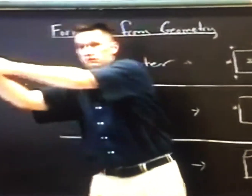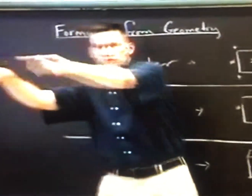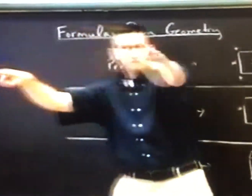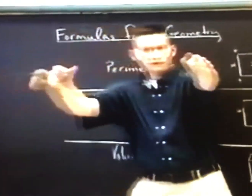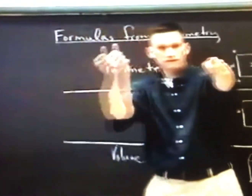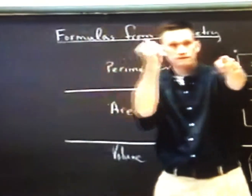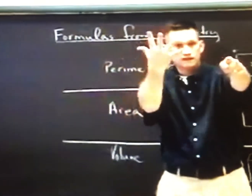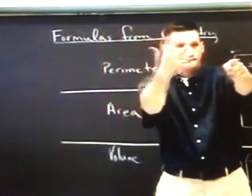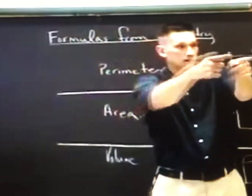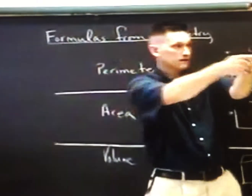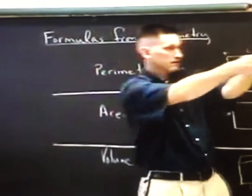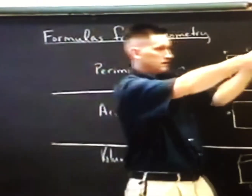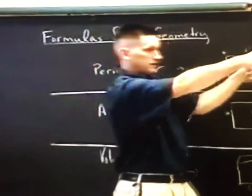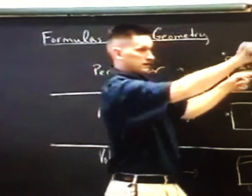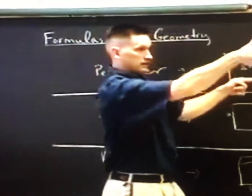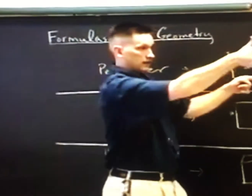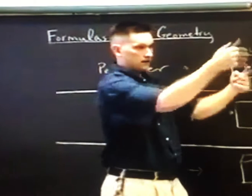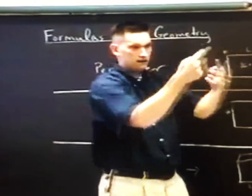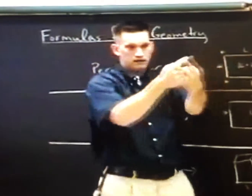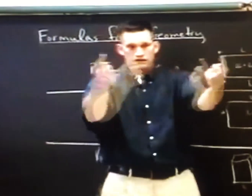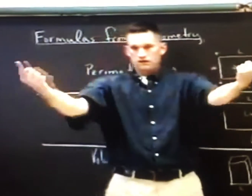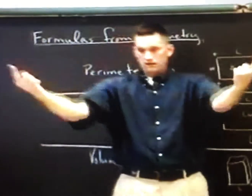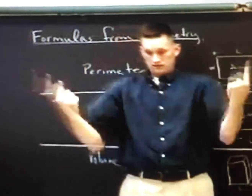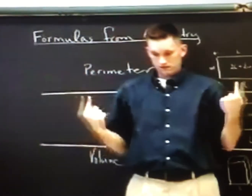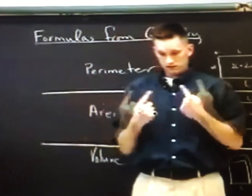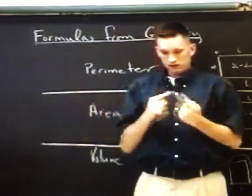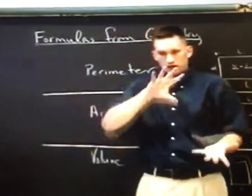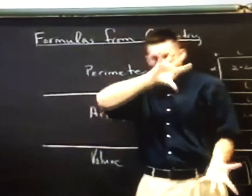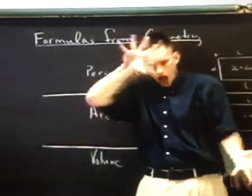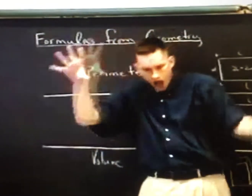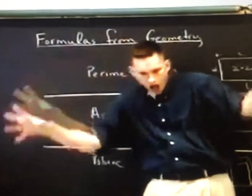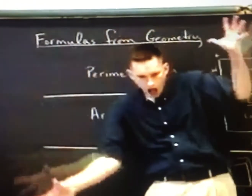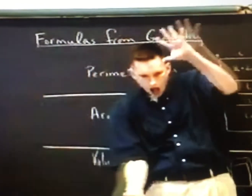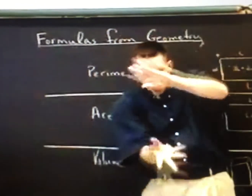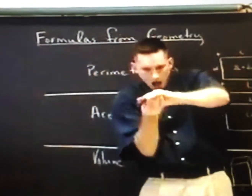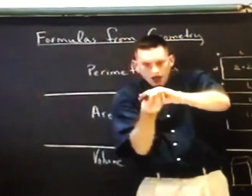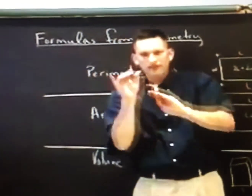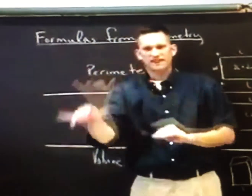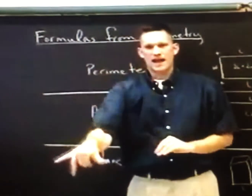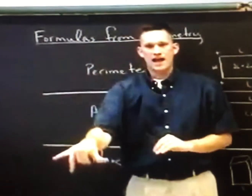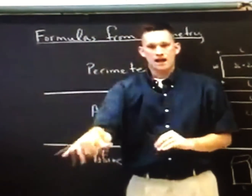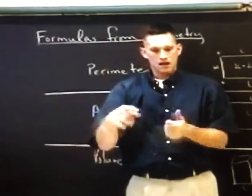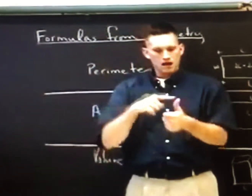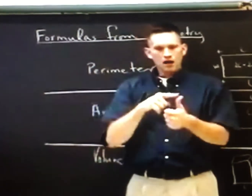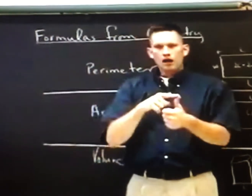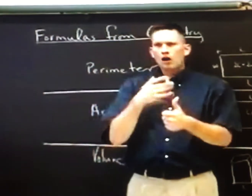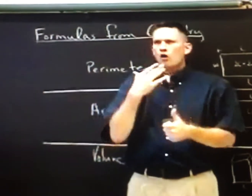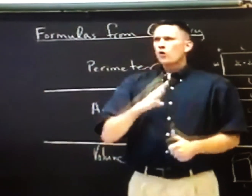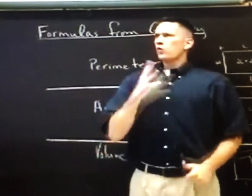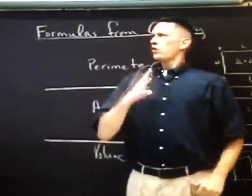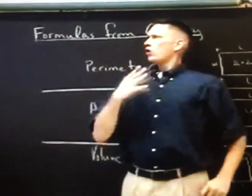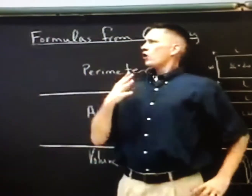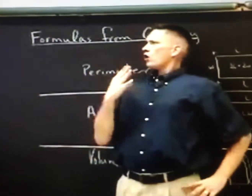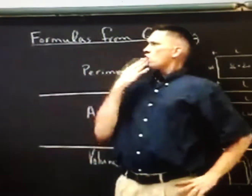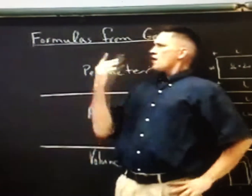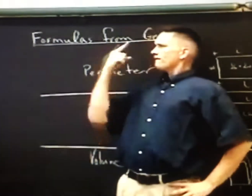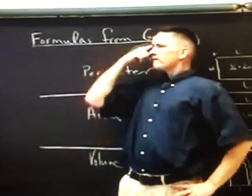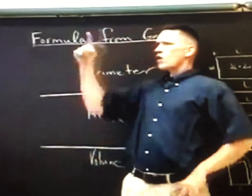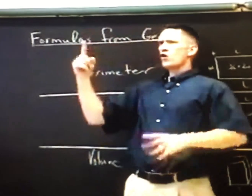That one is 10 feet. That side is 15. And 10 on that side too. If you add